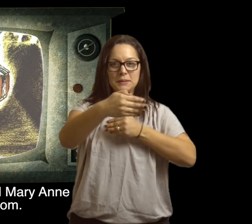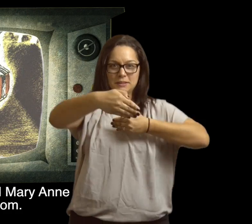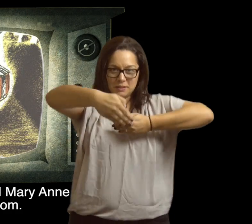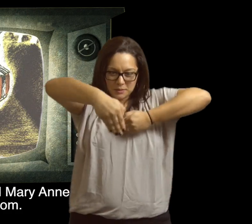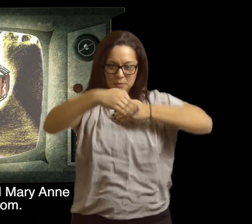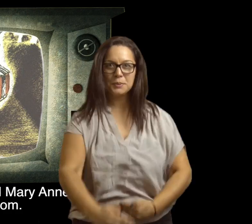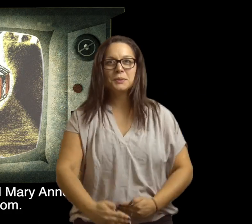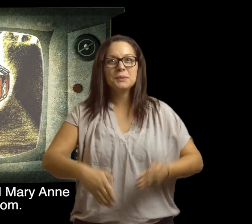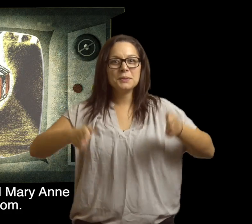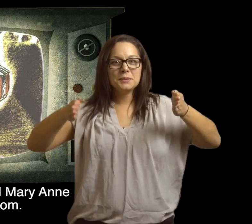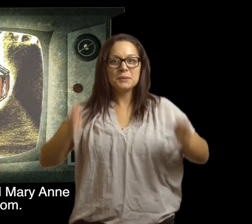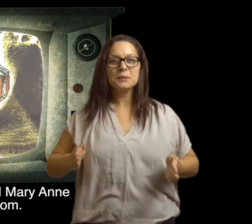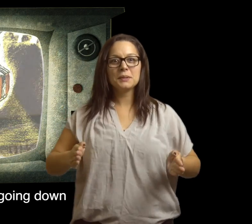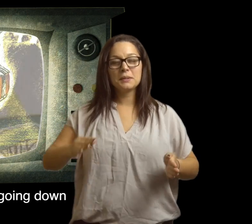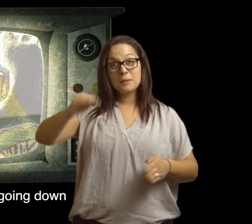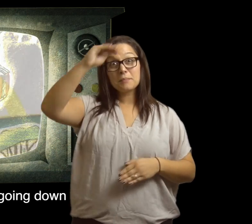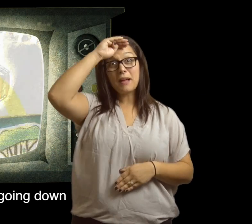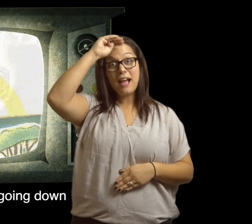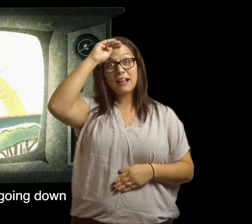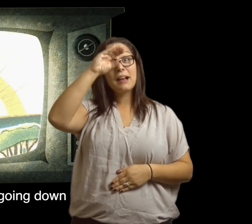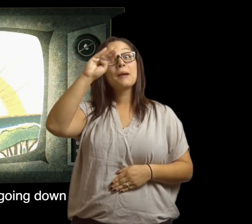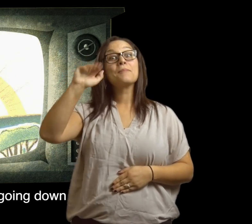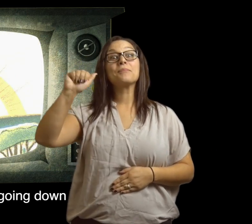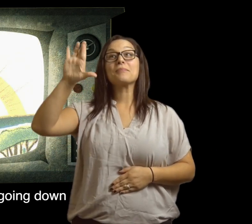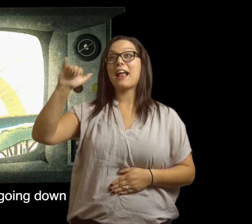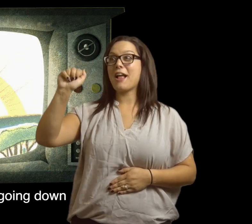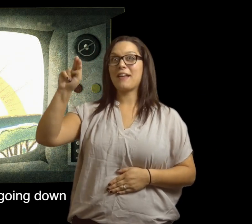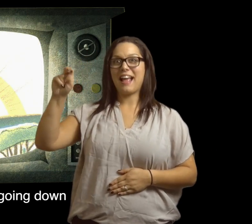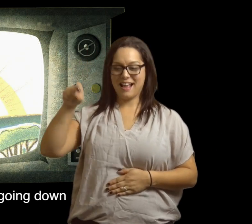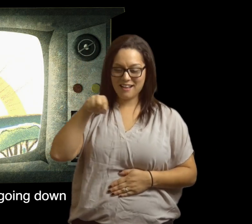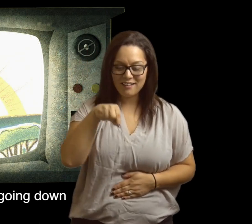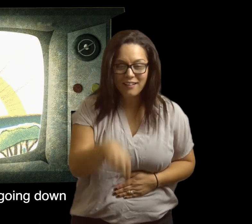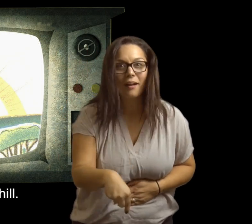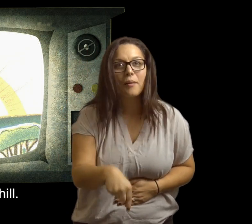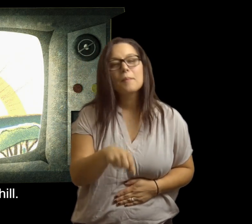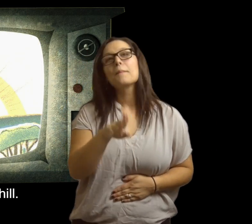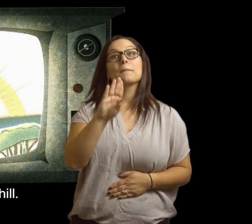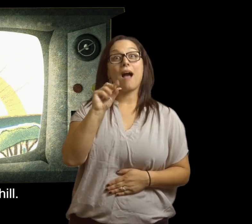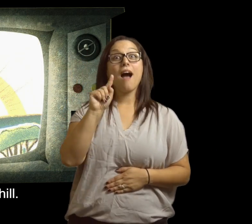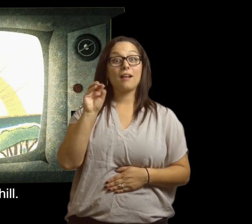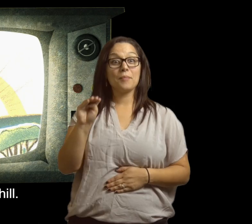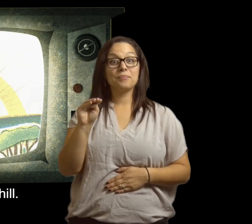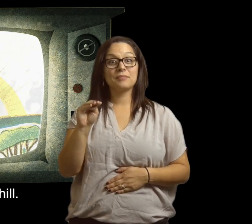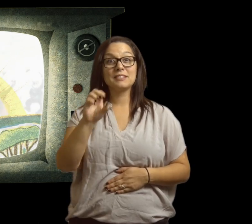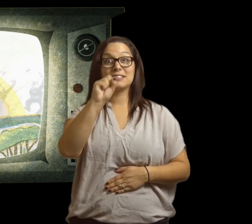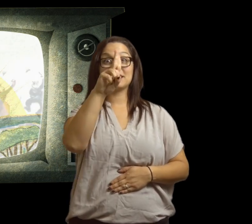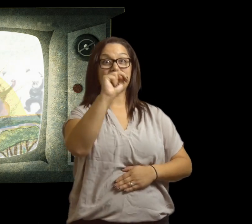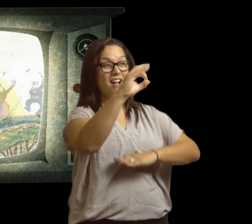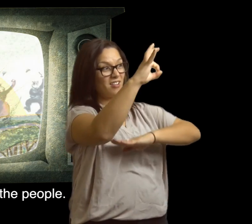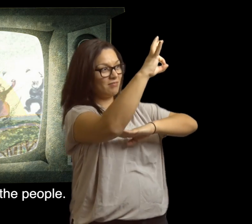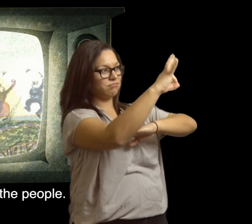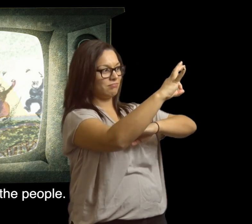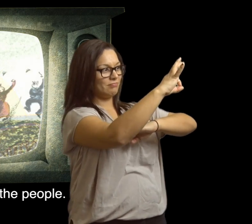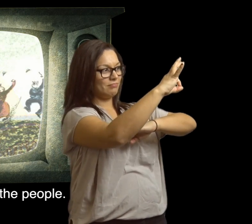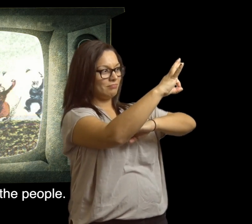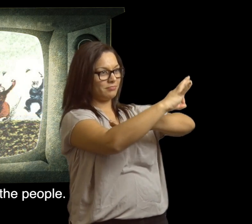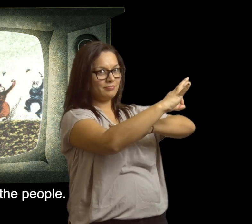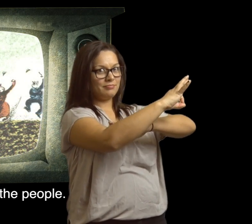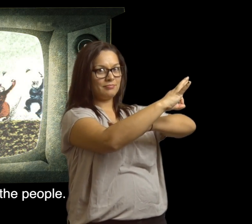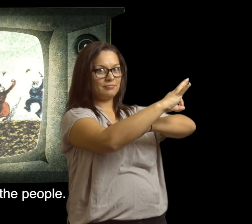Mary Ann at the bottom, and the sun was just going down behind the hill. Hooray!